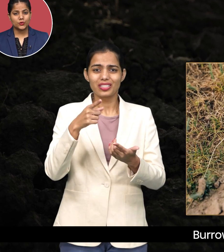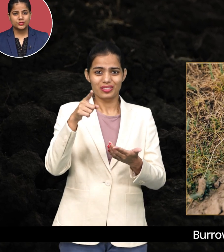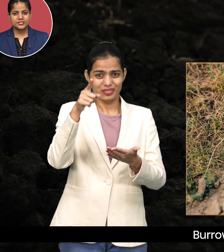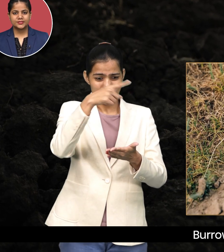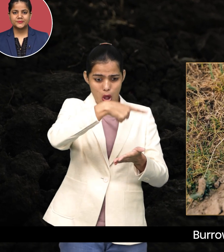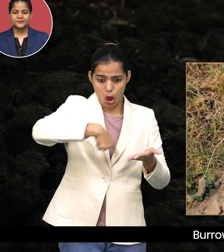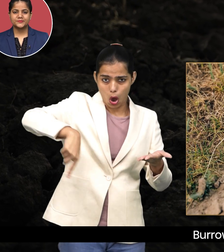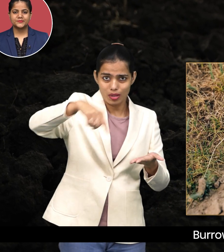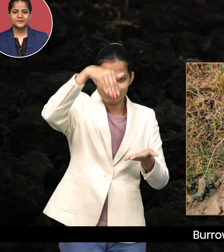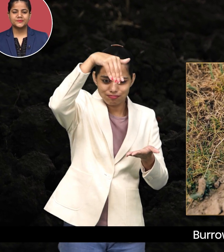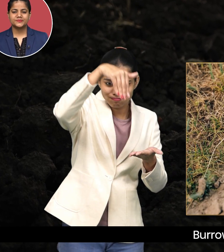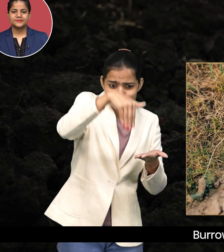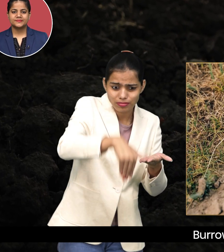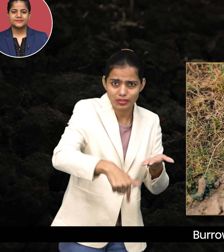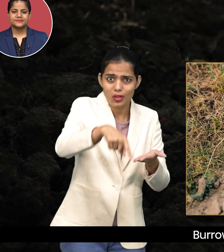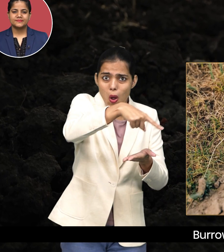burrows,